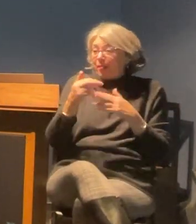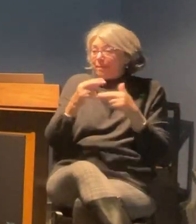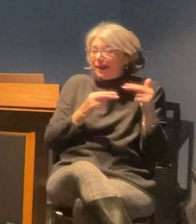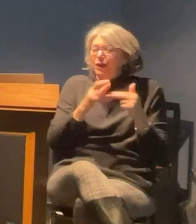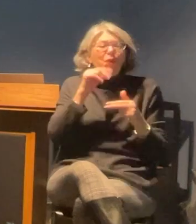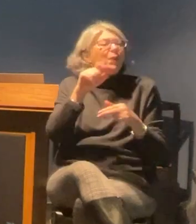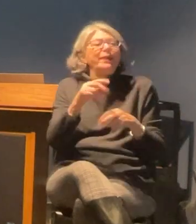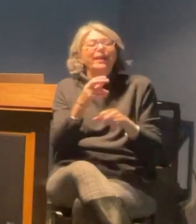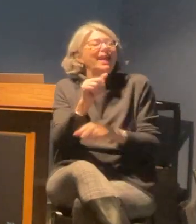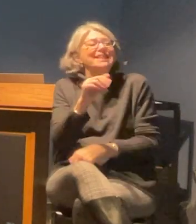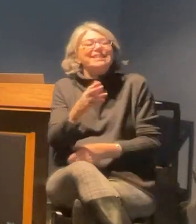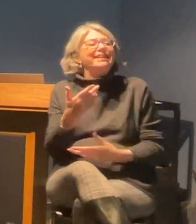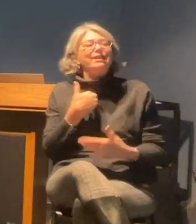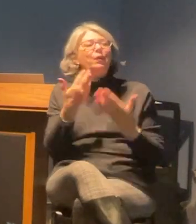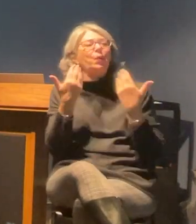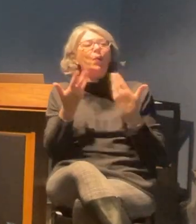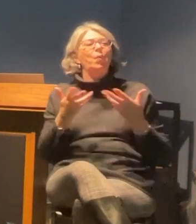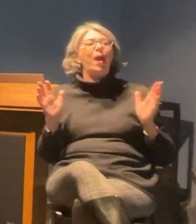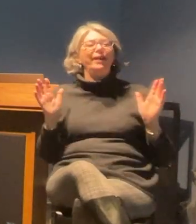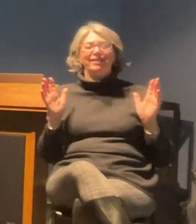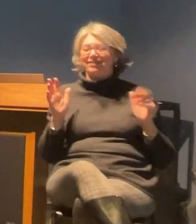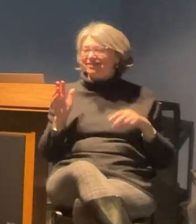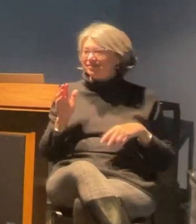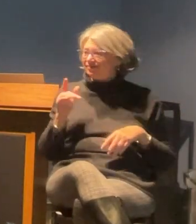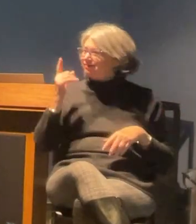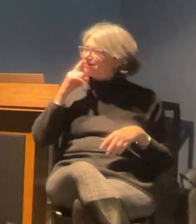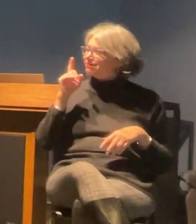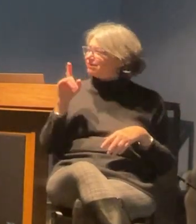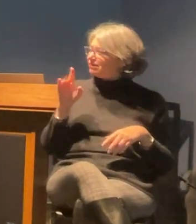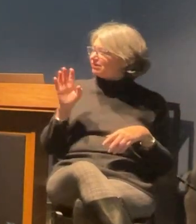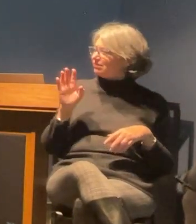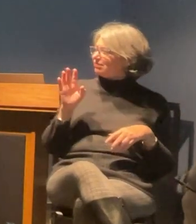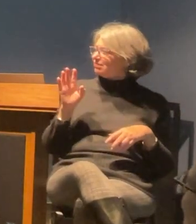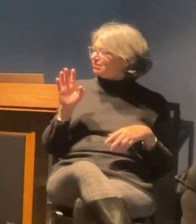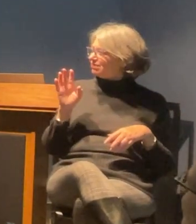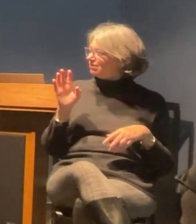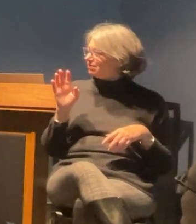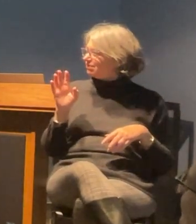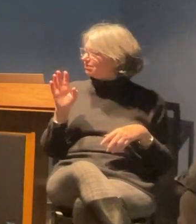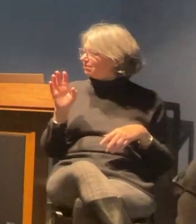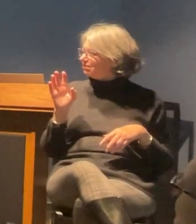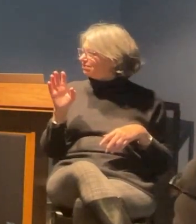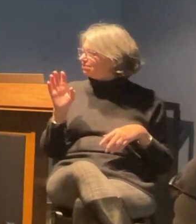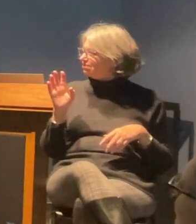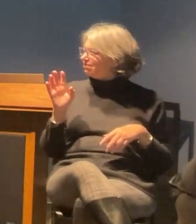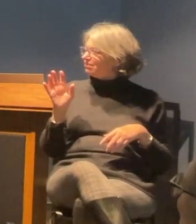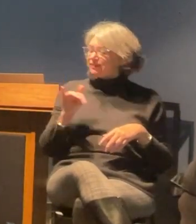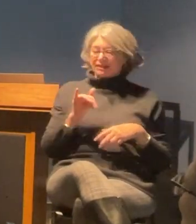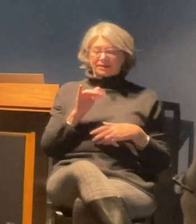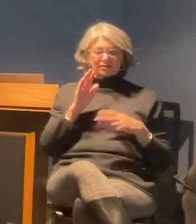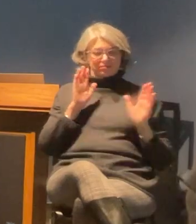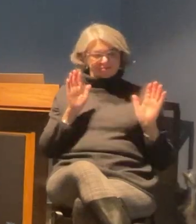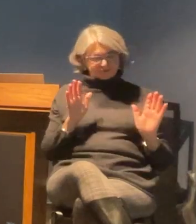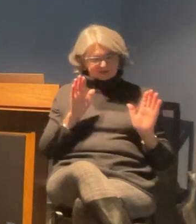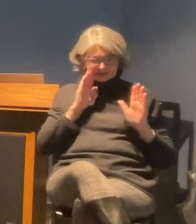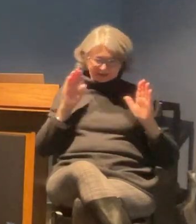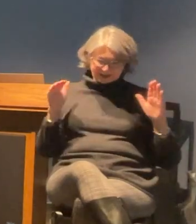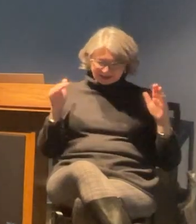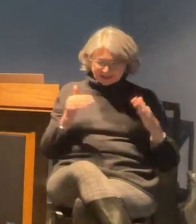use AC. And I think that first like centering art